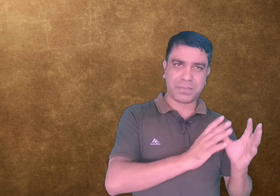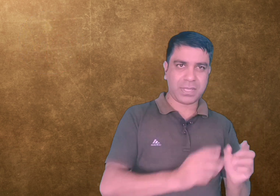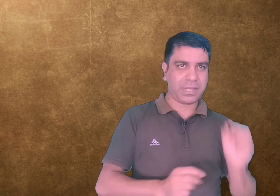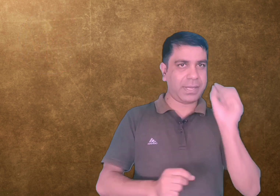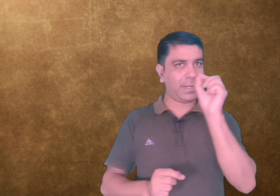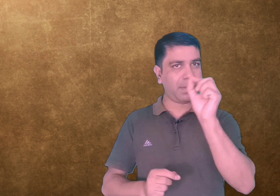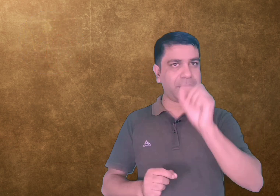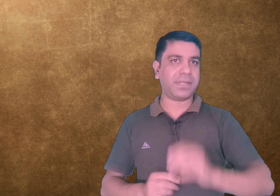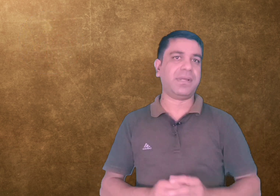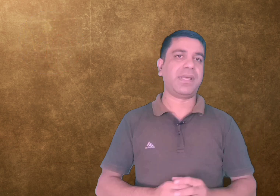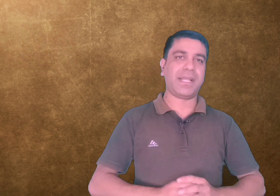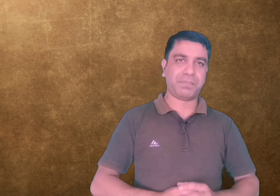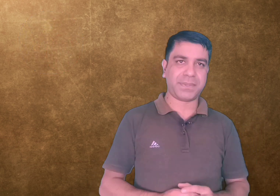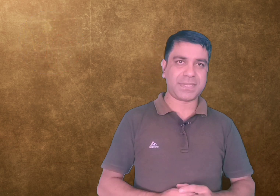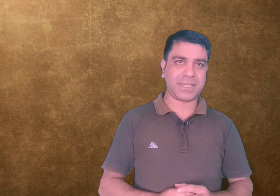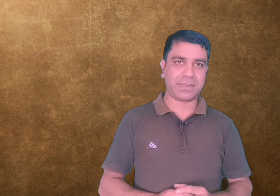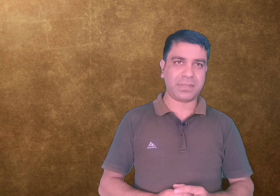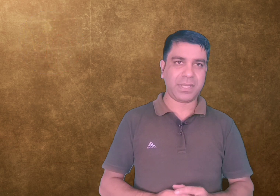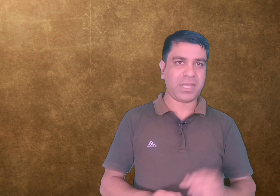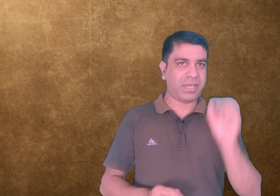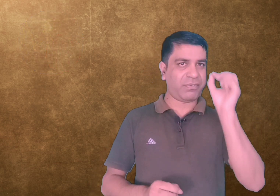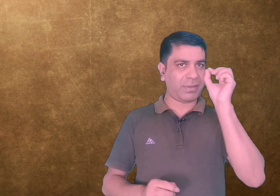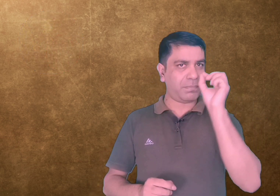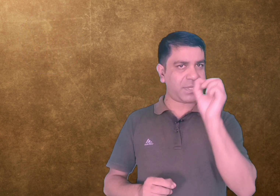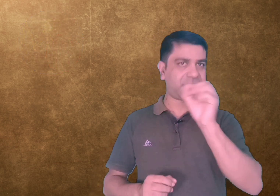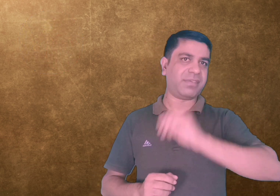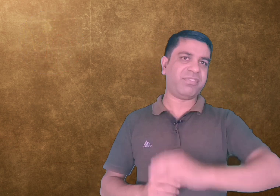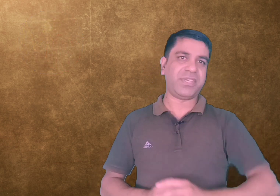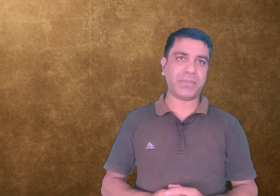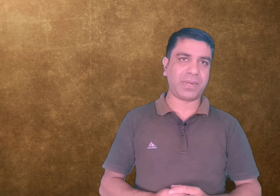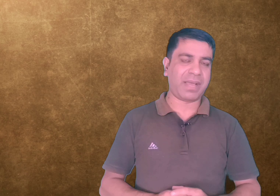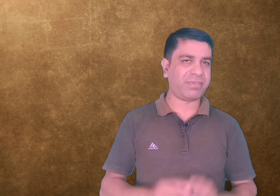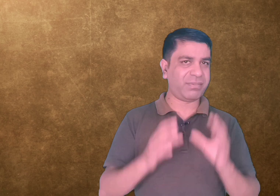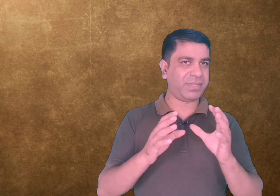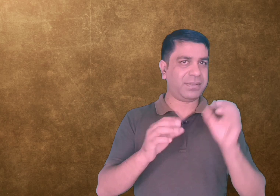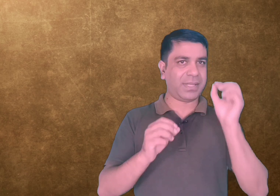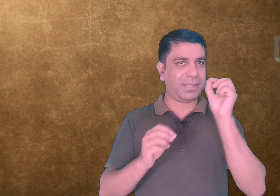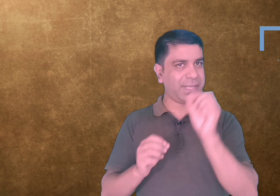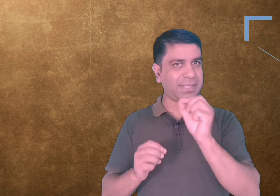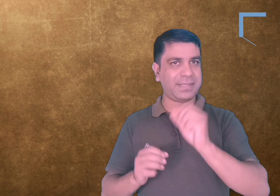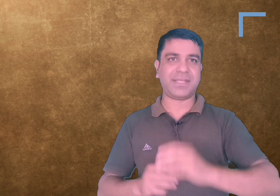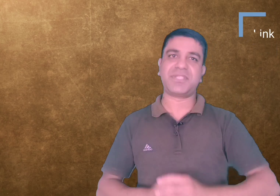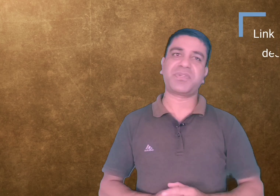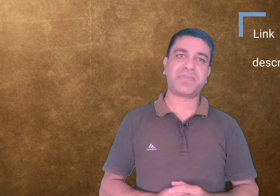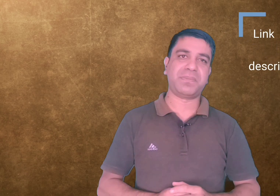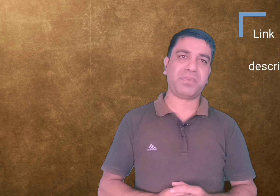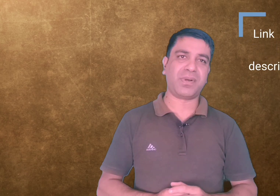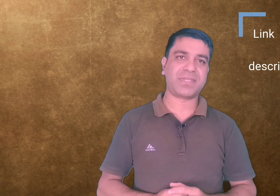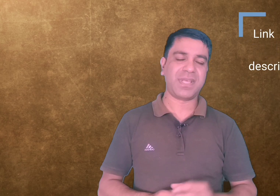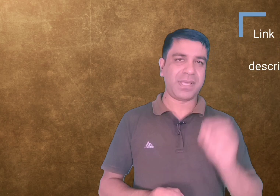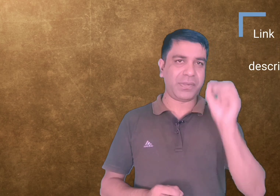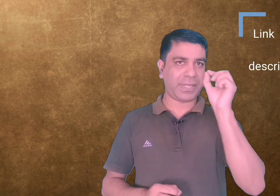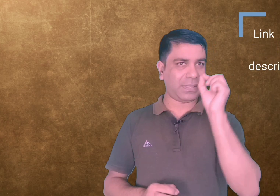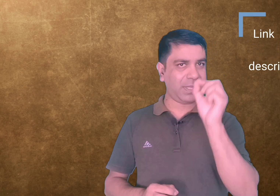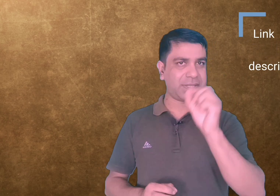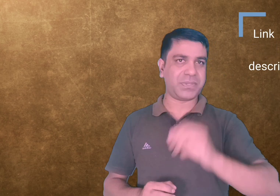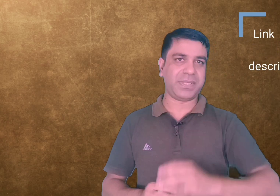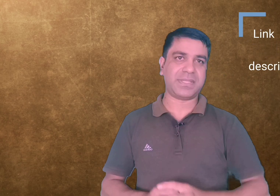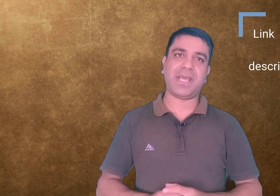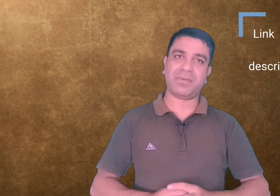verbs in number and person. If you have missed the video, I have given the link in the description box. You can click to it and